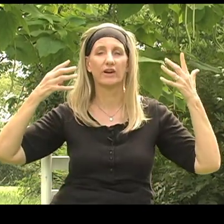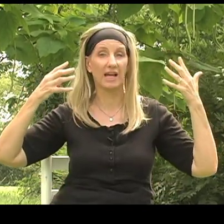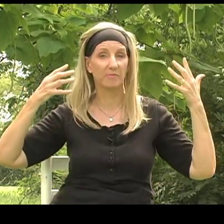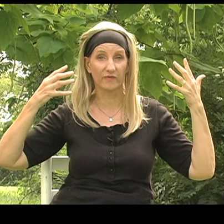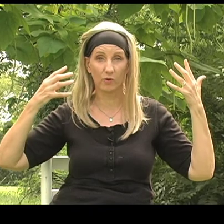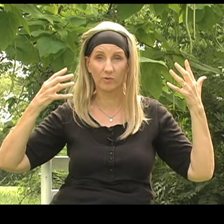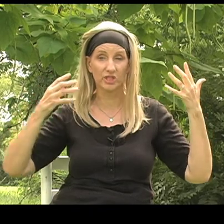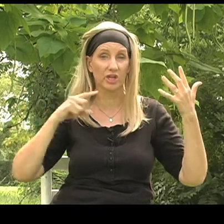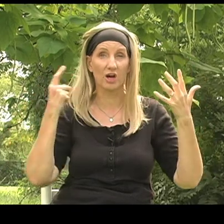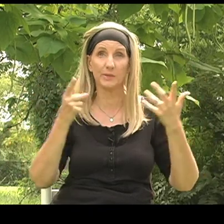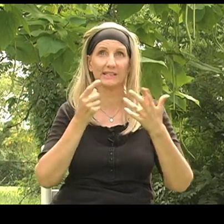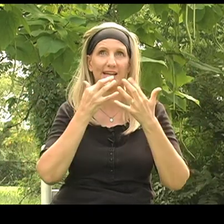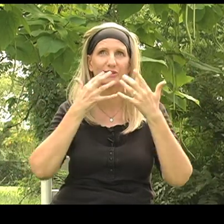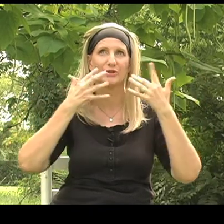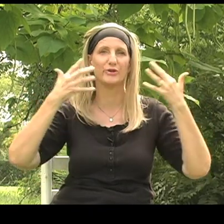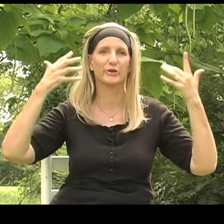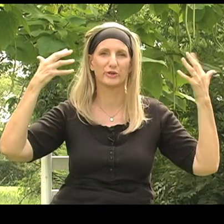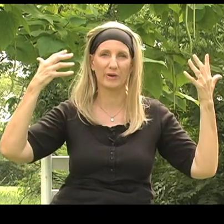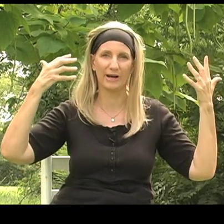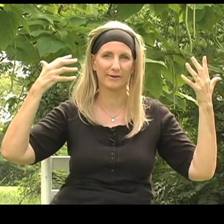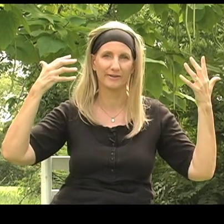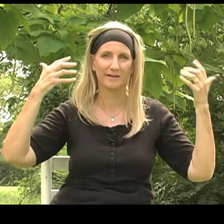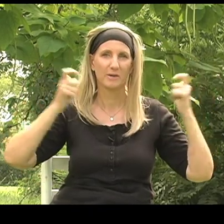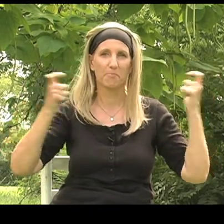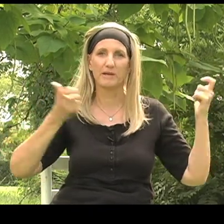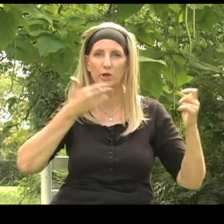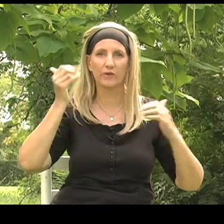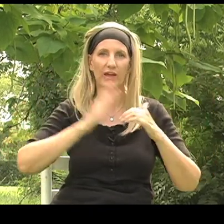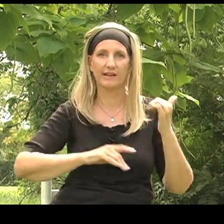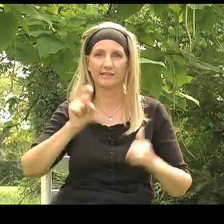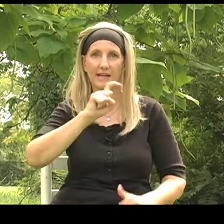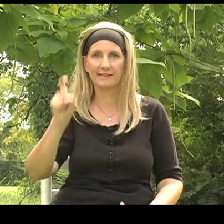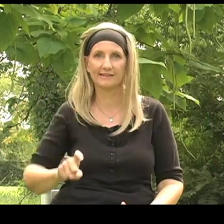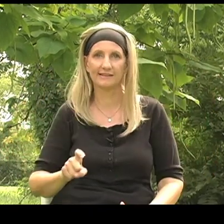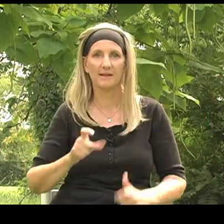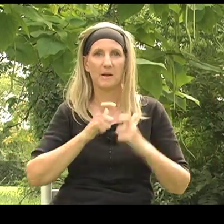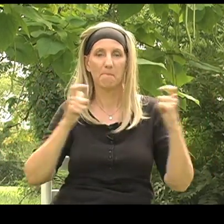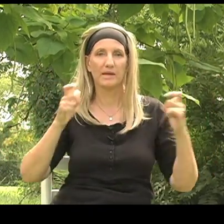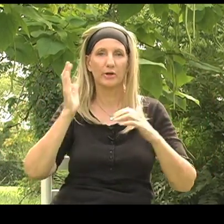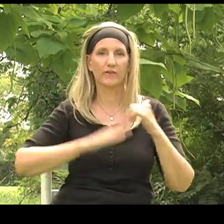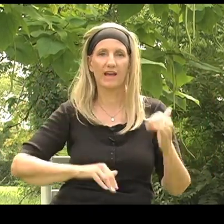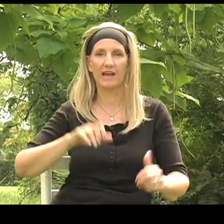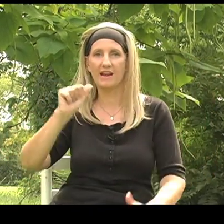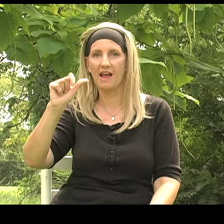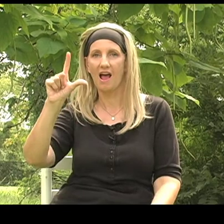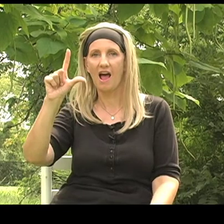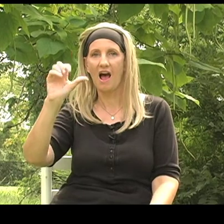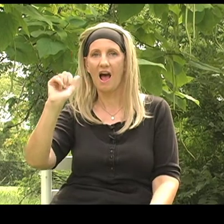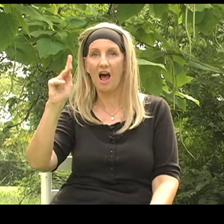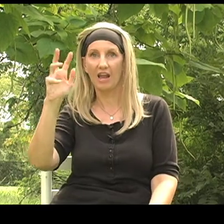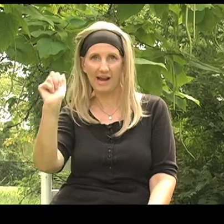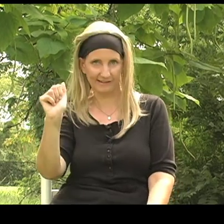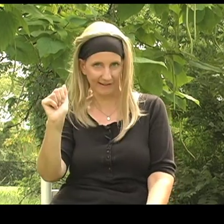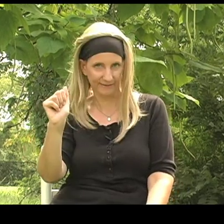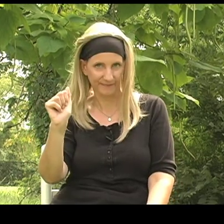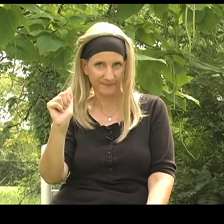had before, which she always had a huge smile, bigger than Texas, bigger than Alaska.